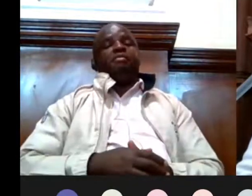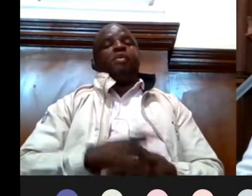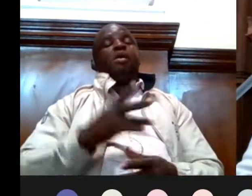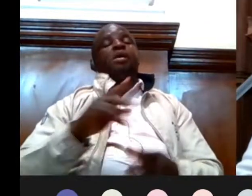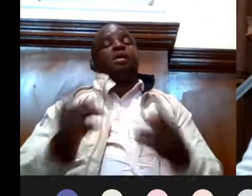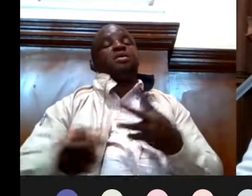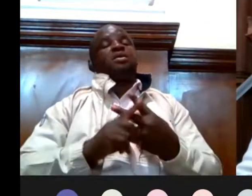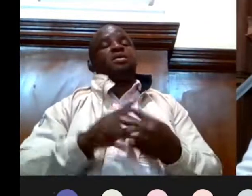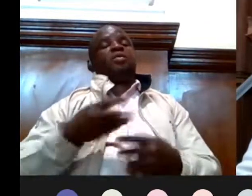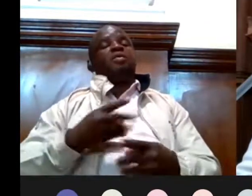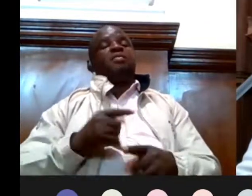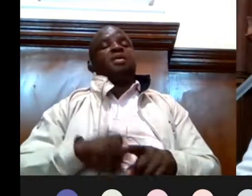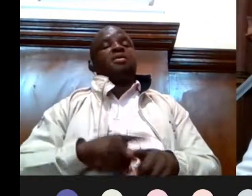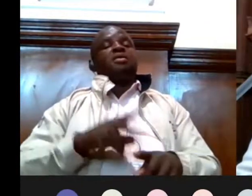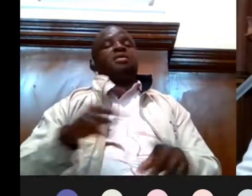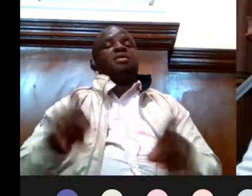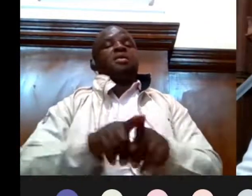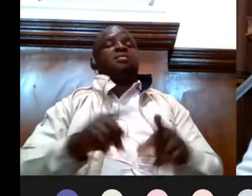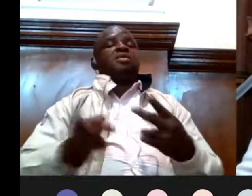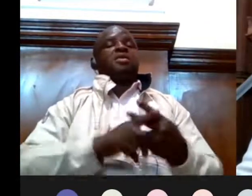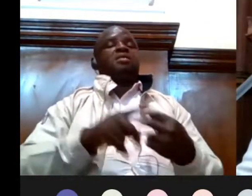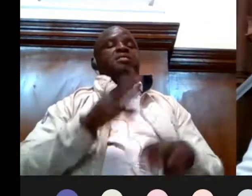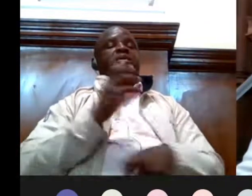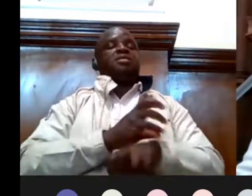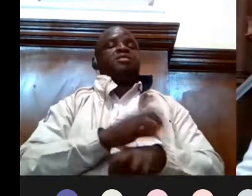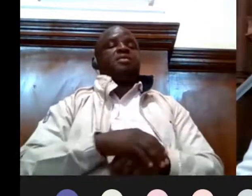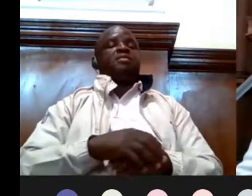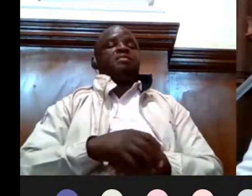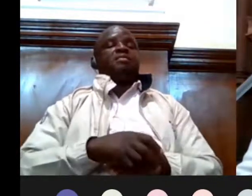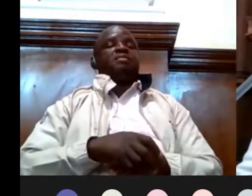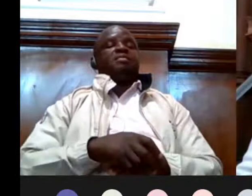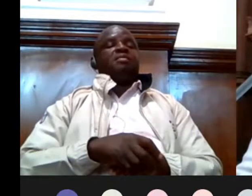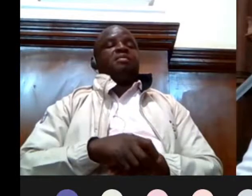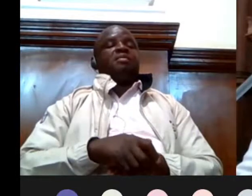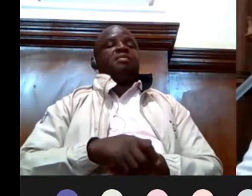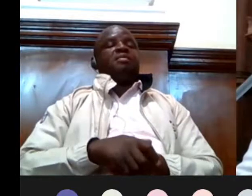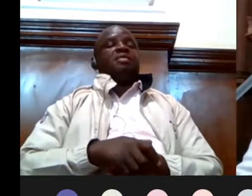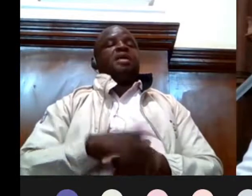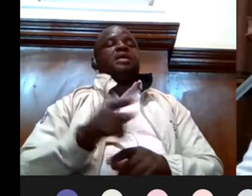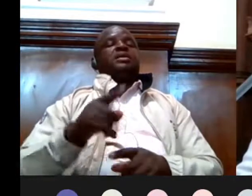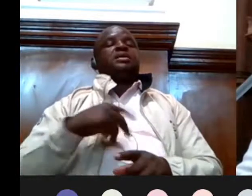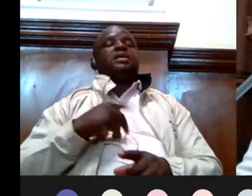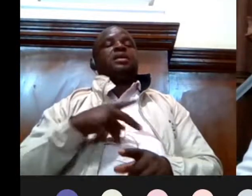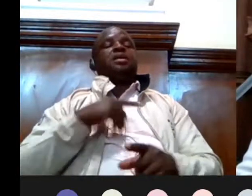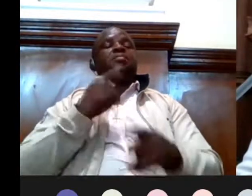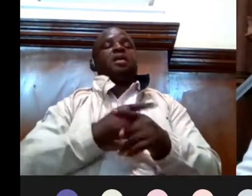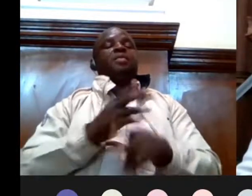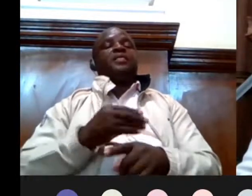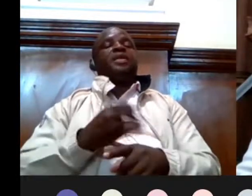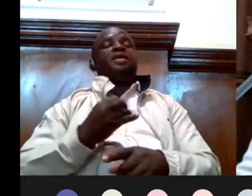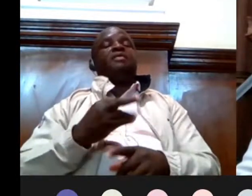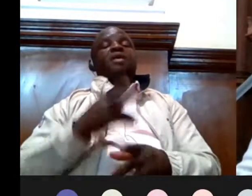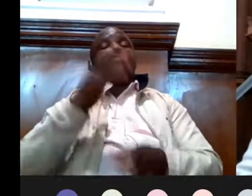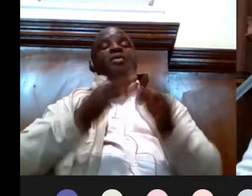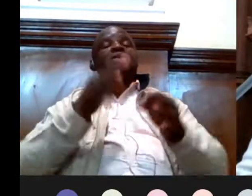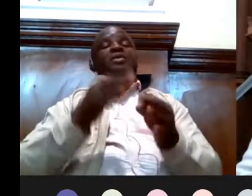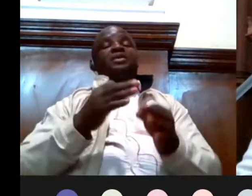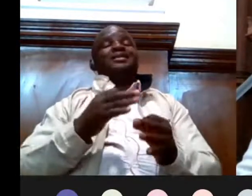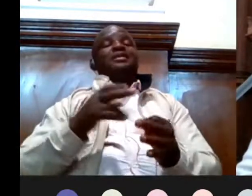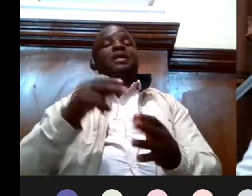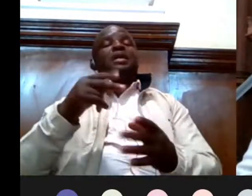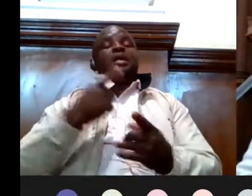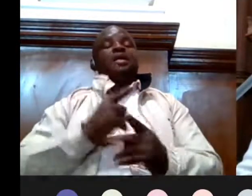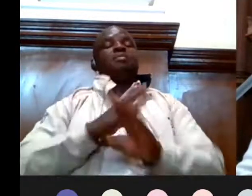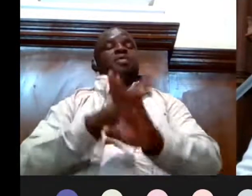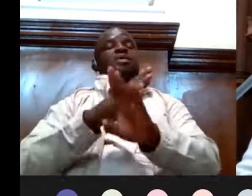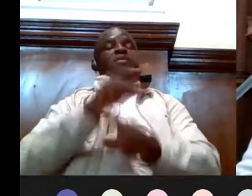U'otla Musadi, u'otla Lifika, becomes meaningless when politicians rather